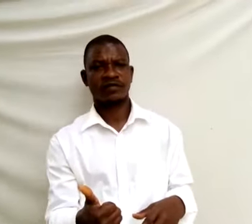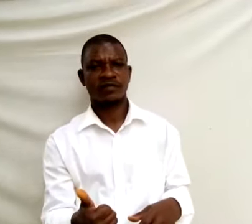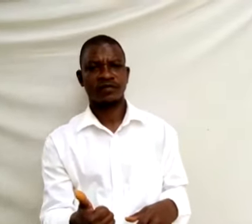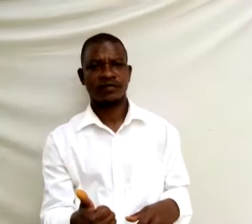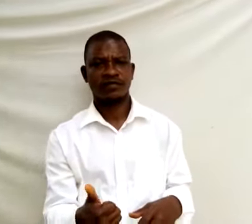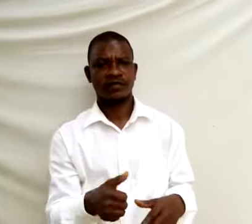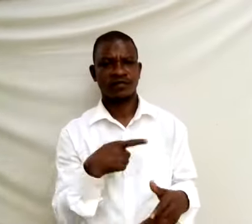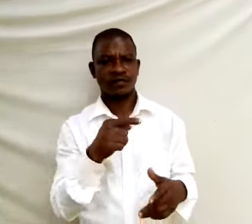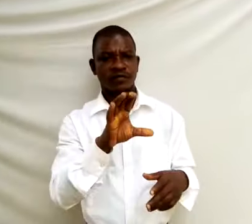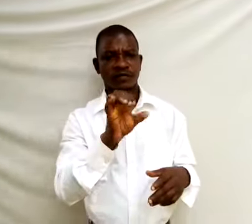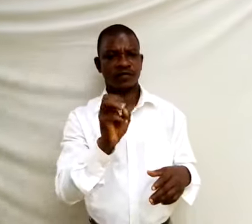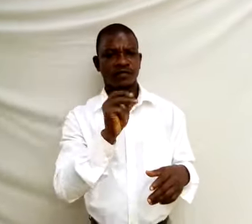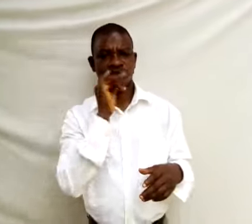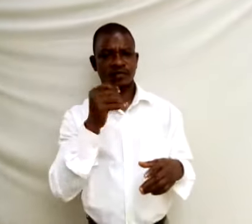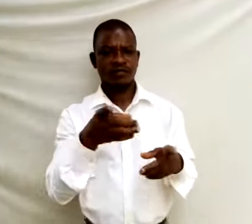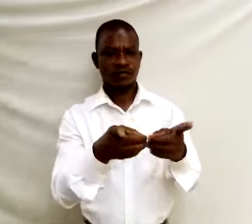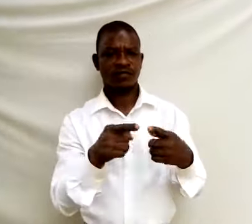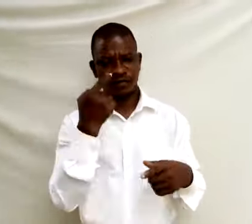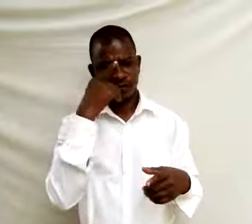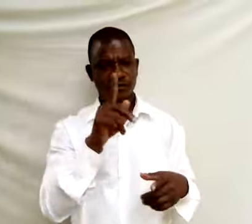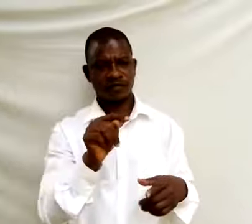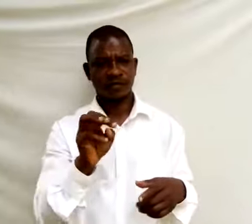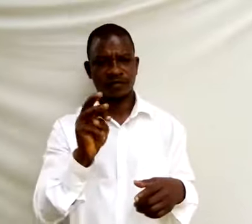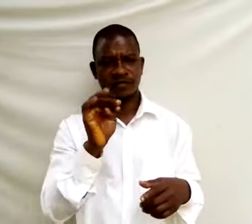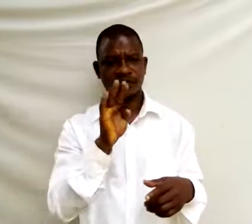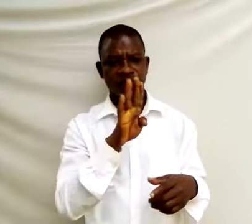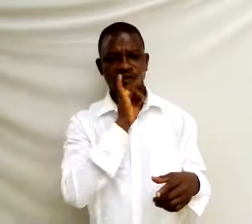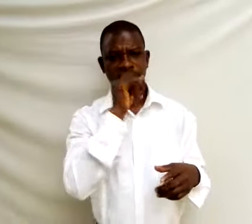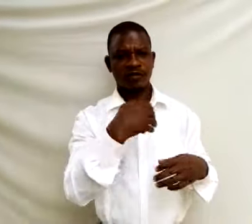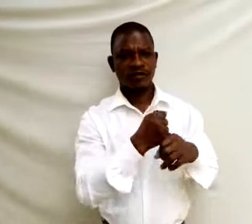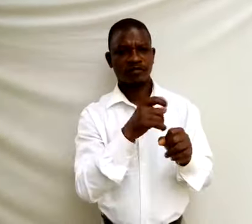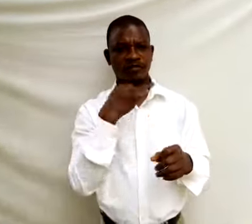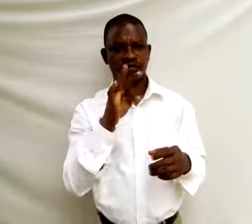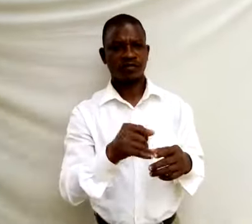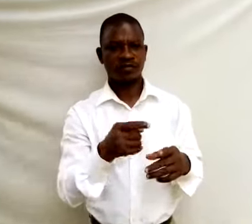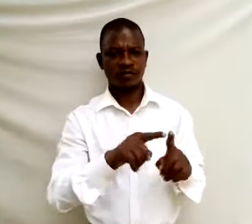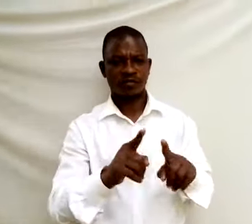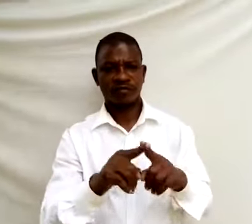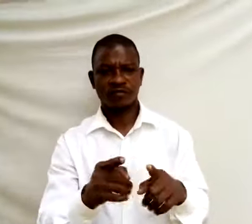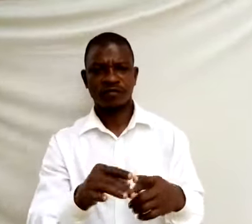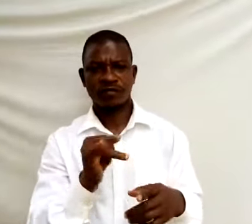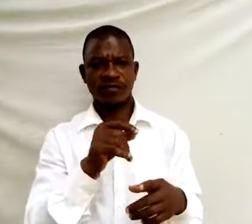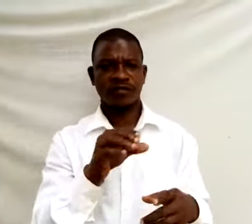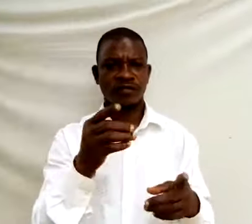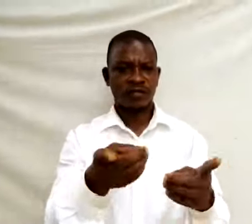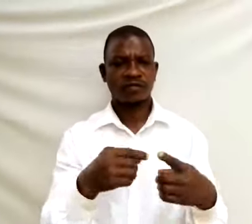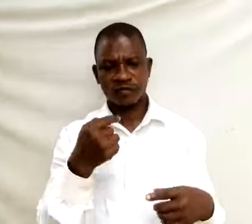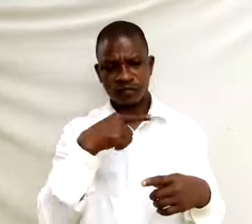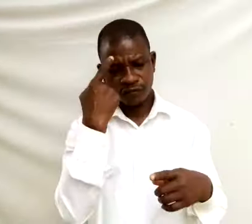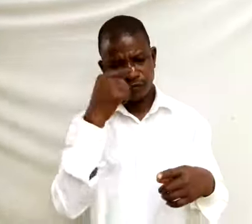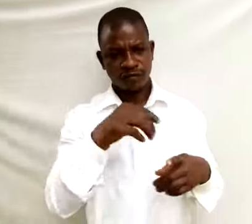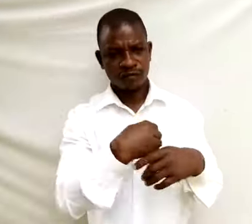The composite demand for timber is made of separate demand for making